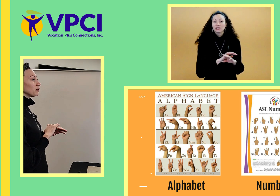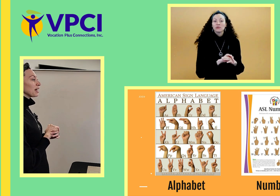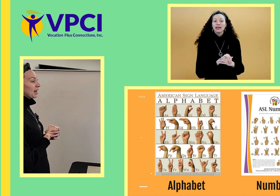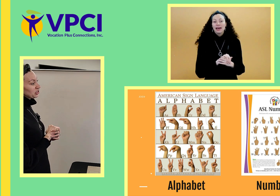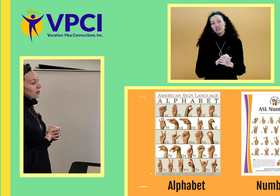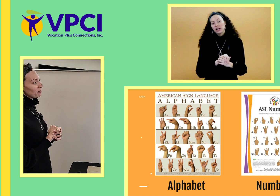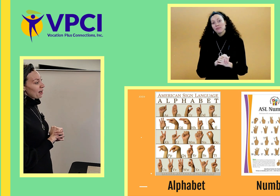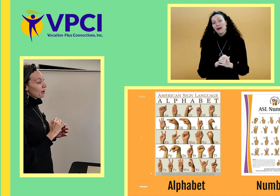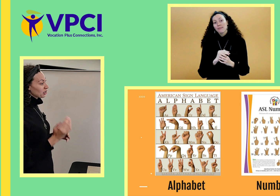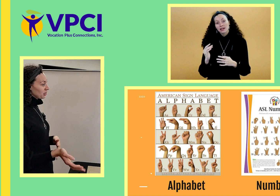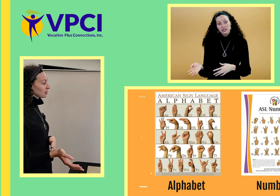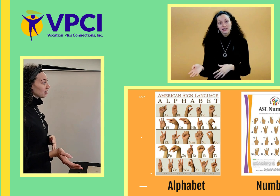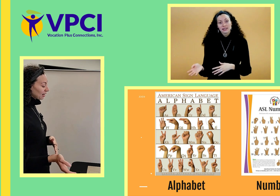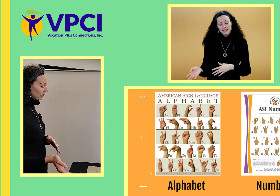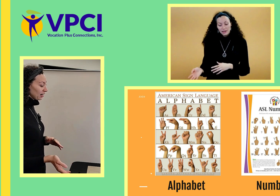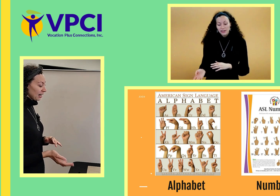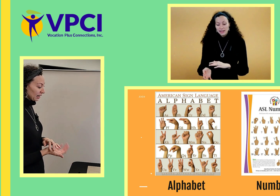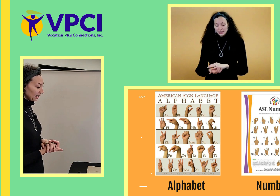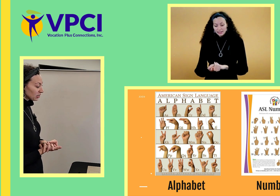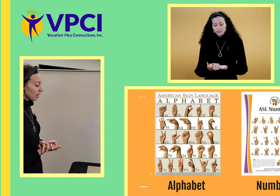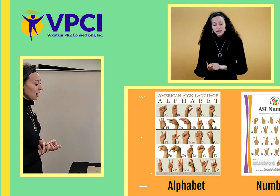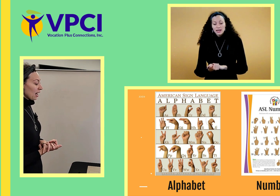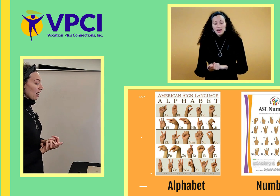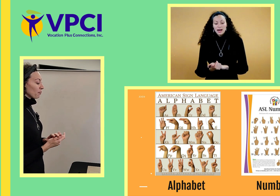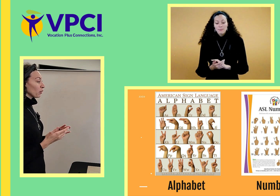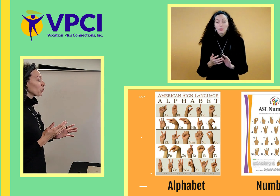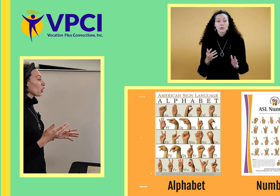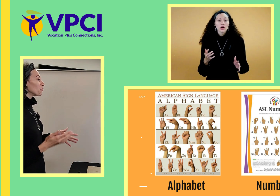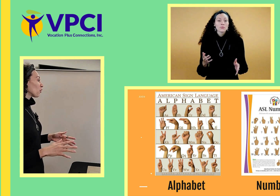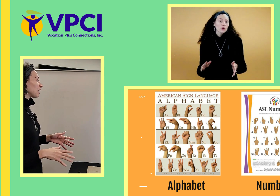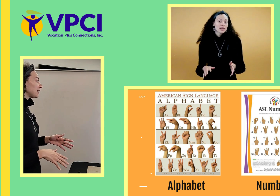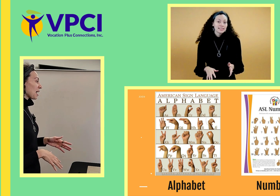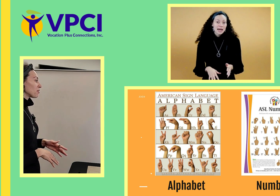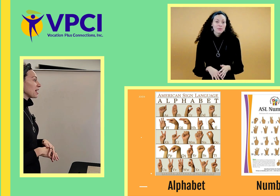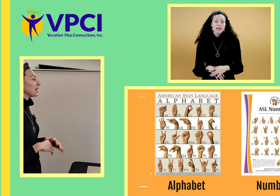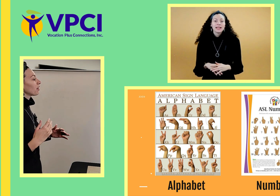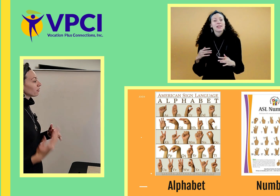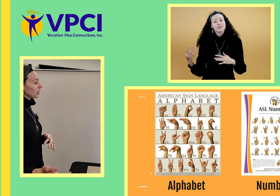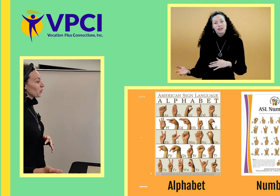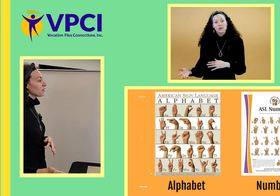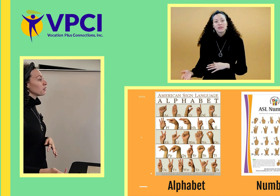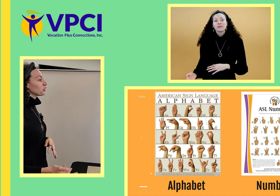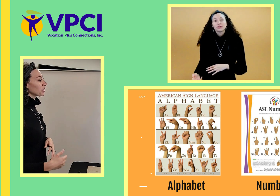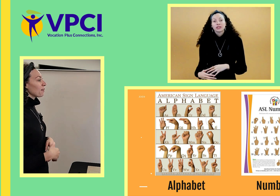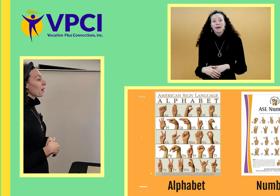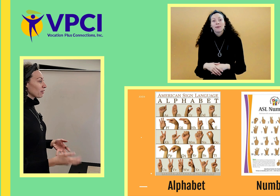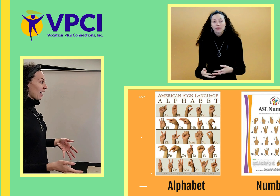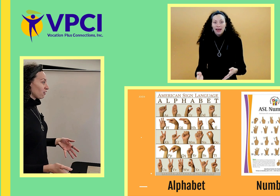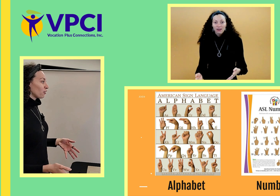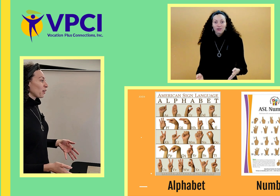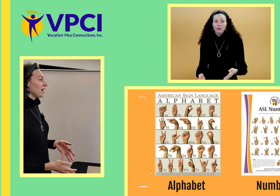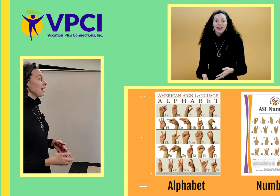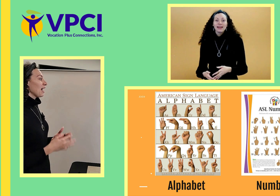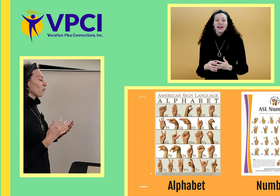each has a unique hand shape that matches the letter in English. But we will go more in depth in another video in the future about